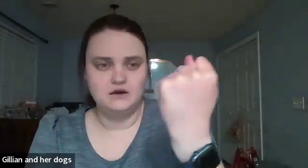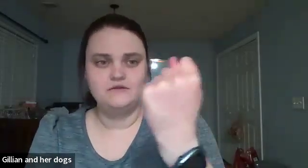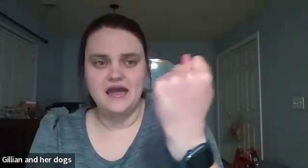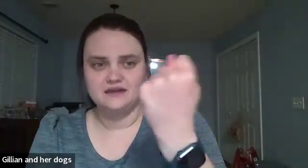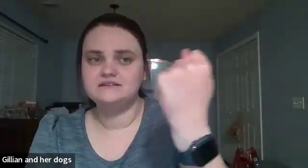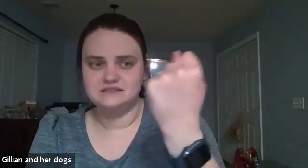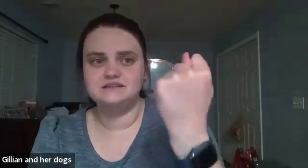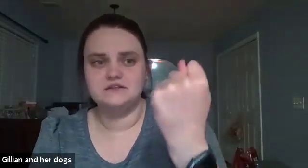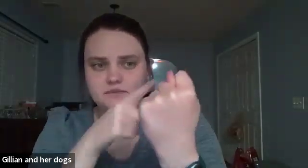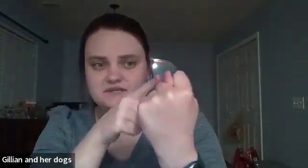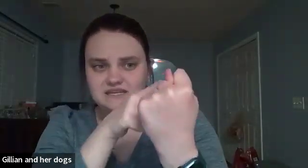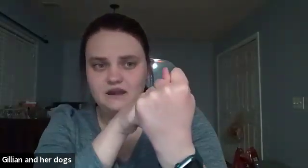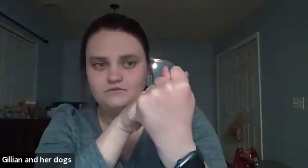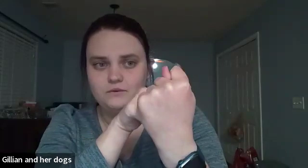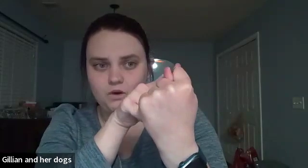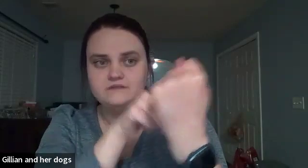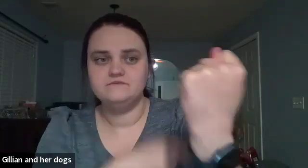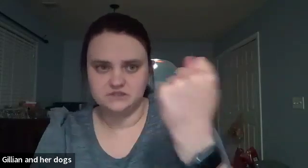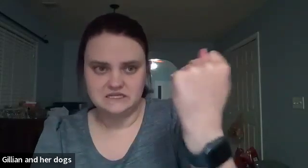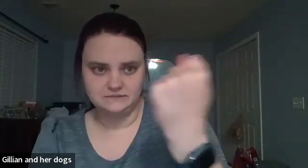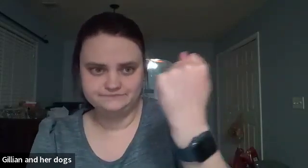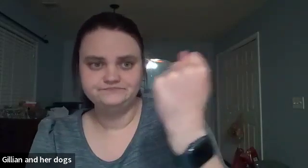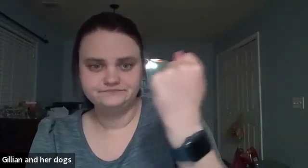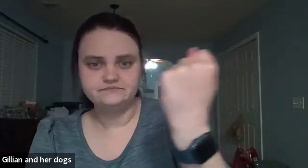tell that is the thumb is sticking out from 1 for T.